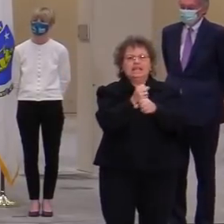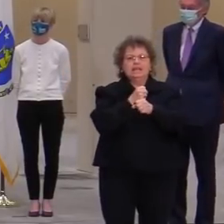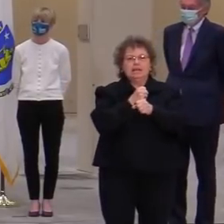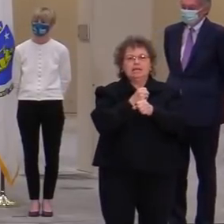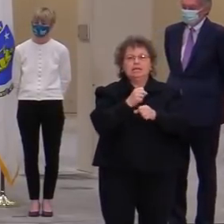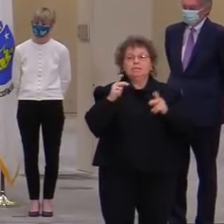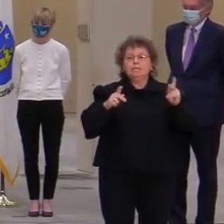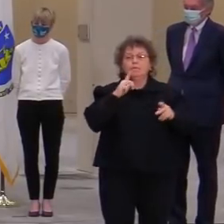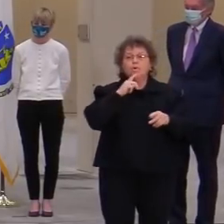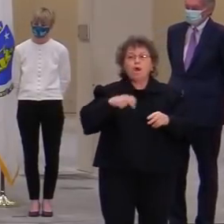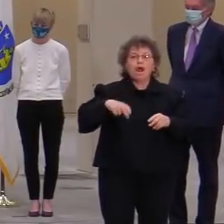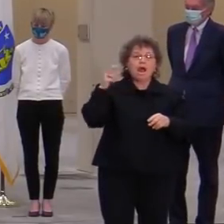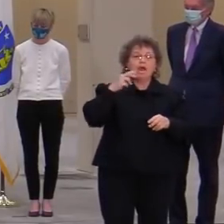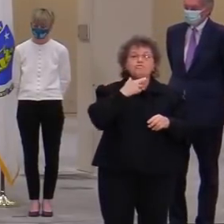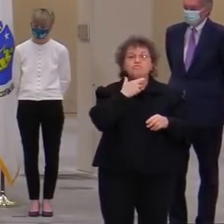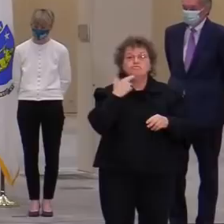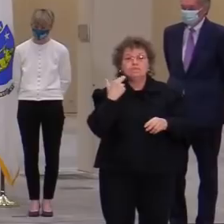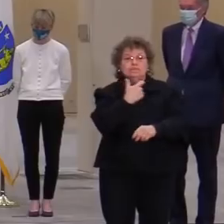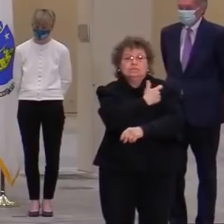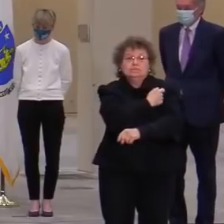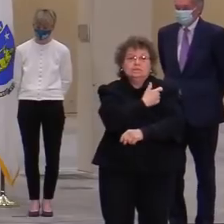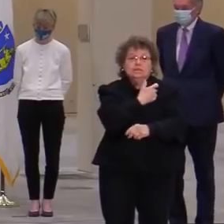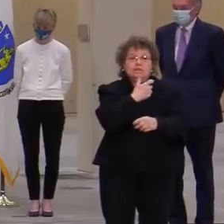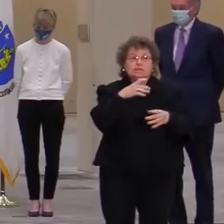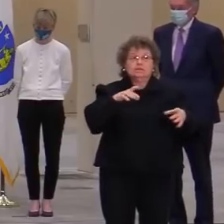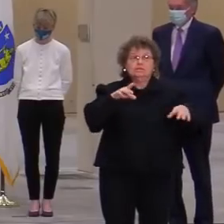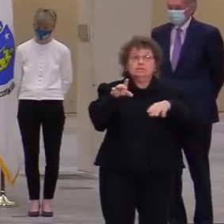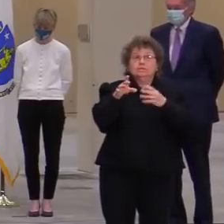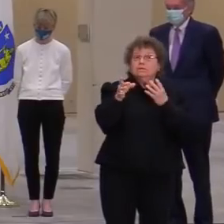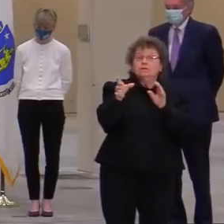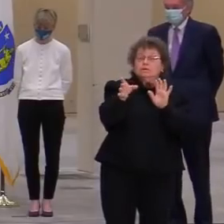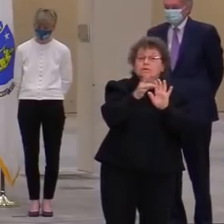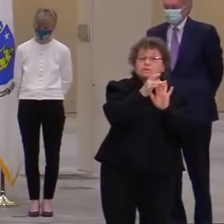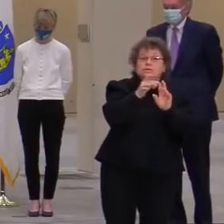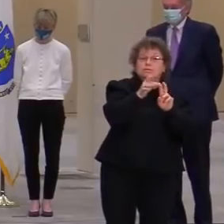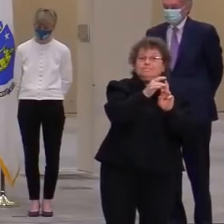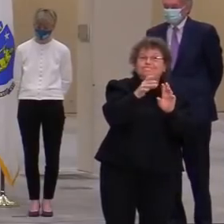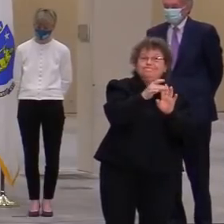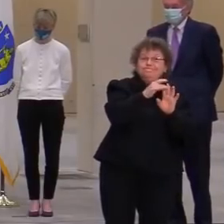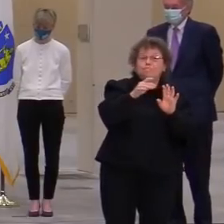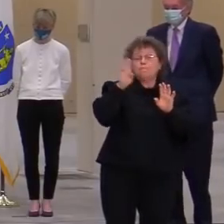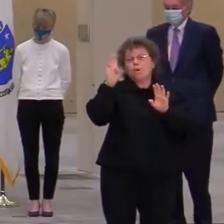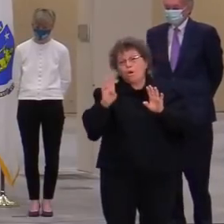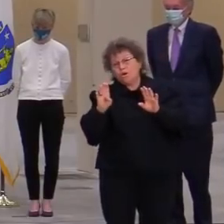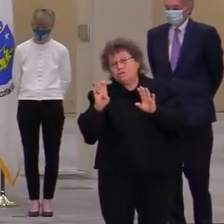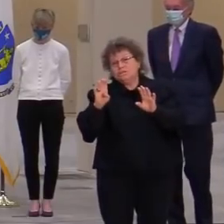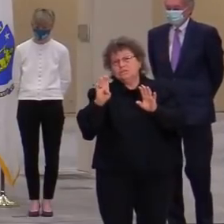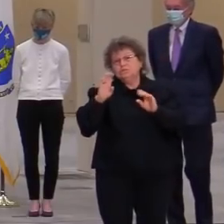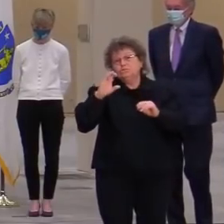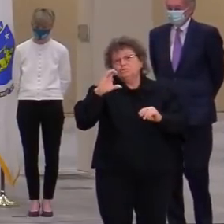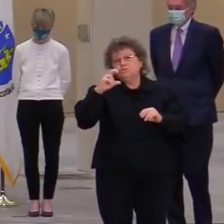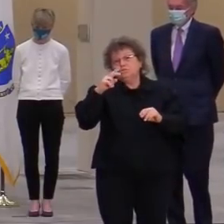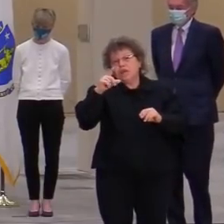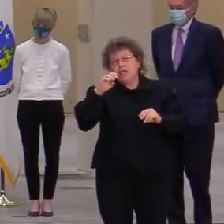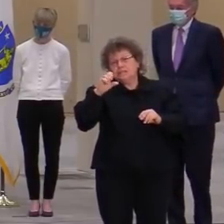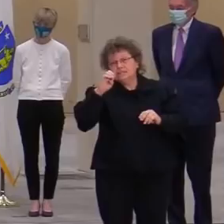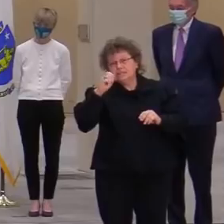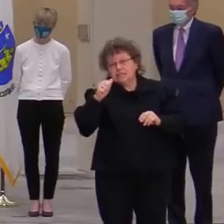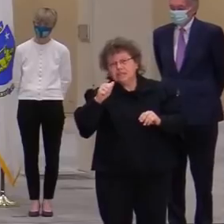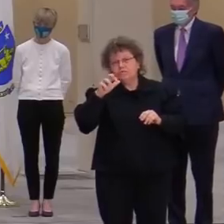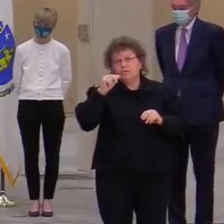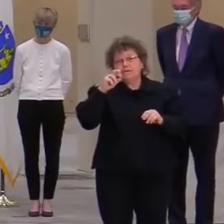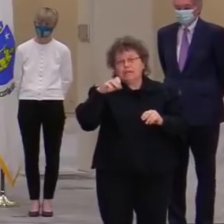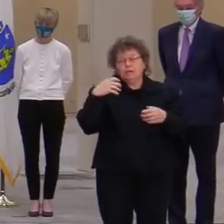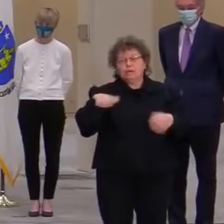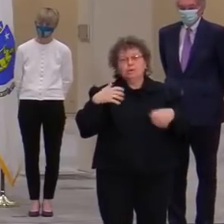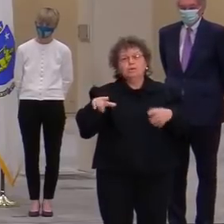COVID-19 exposure and infection, specifically in the areas of Boston, Chelsea, and Revere. The additional